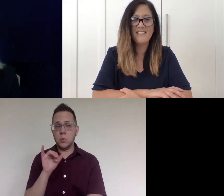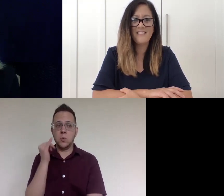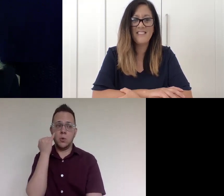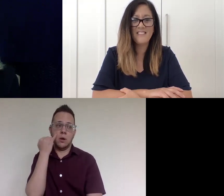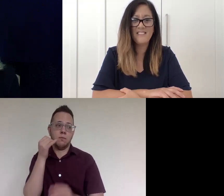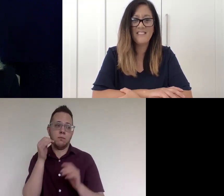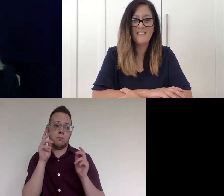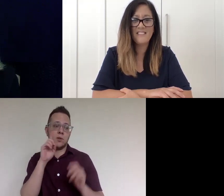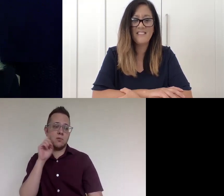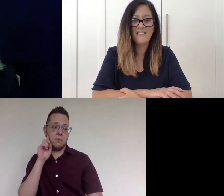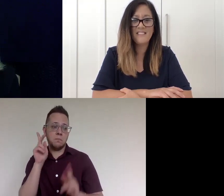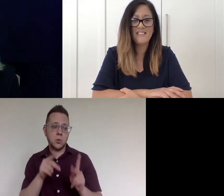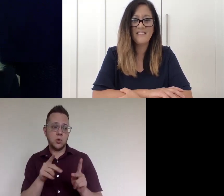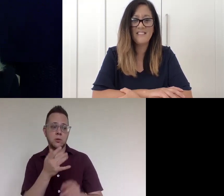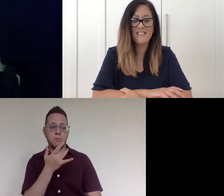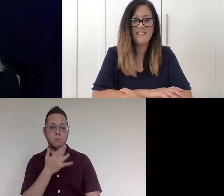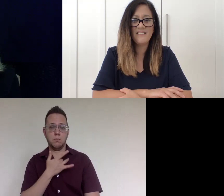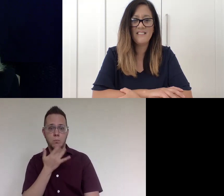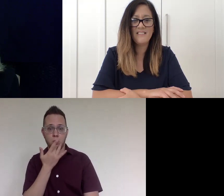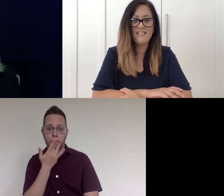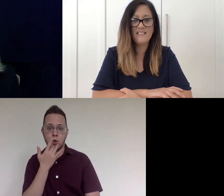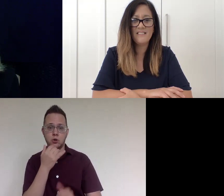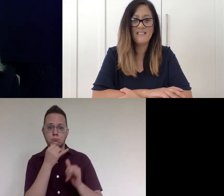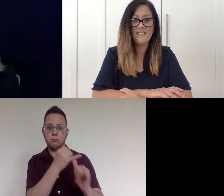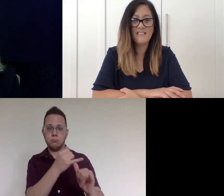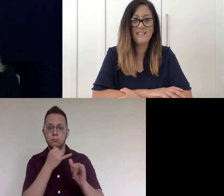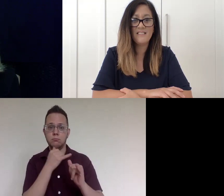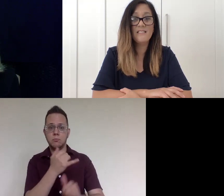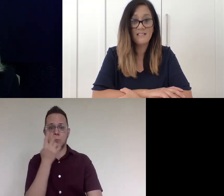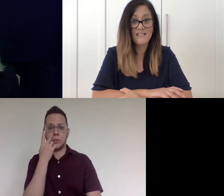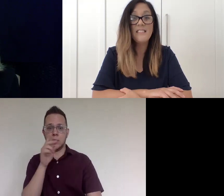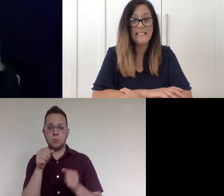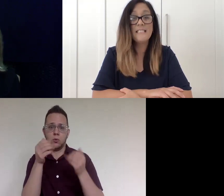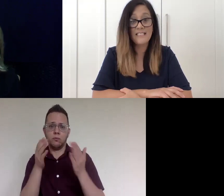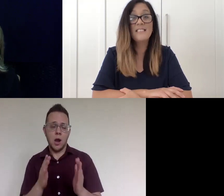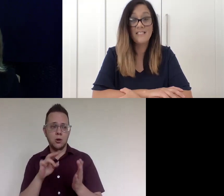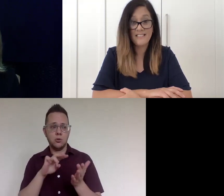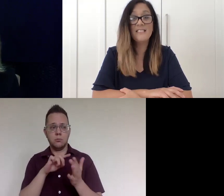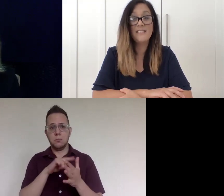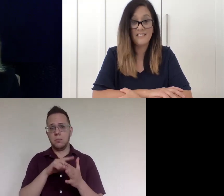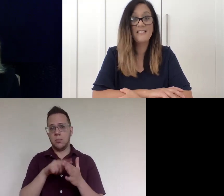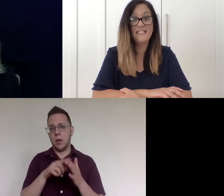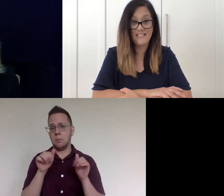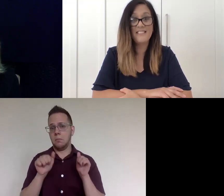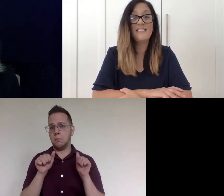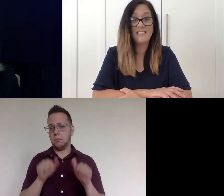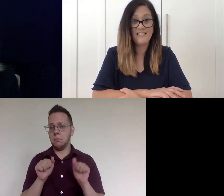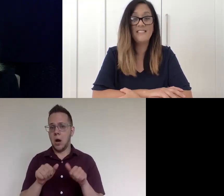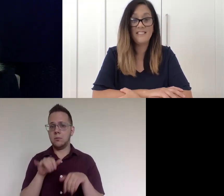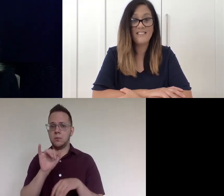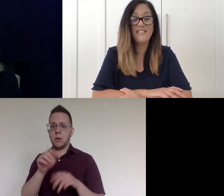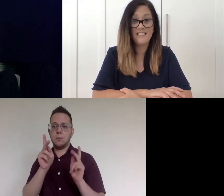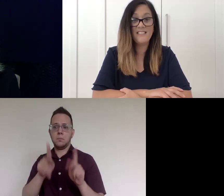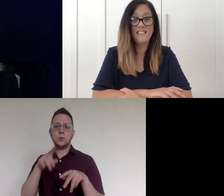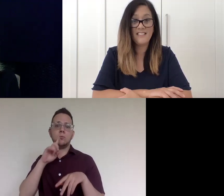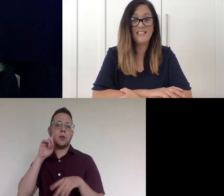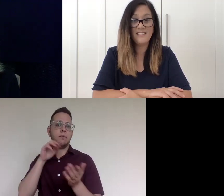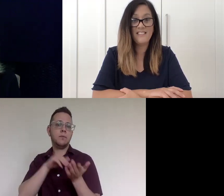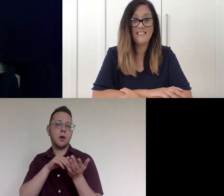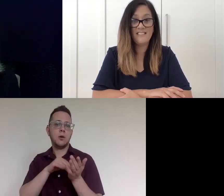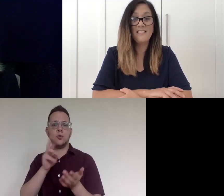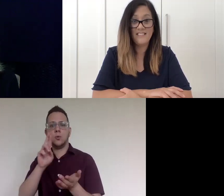So I think it's beneficial to have deaf people as healthcare professionals. I think a deaf person